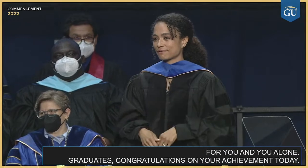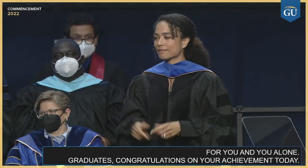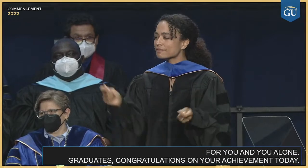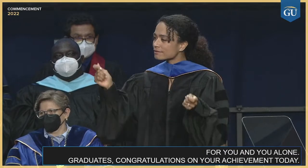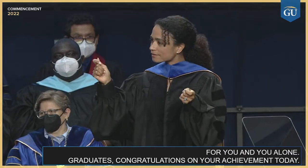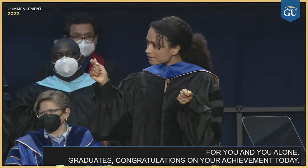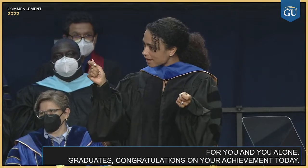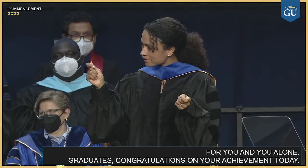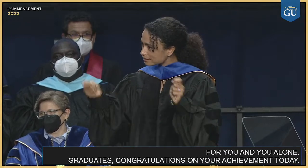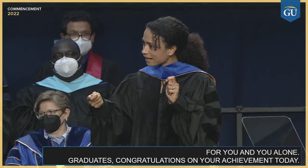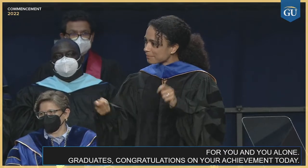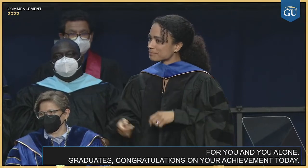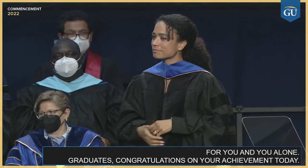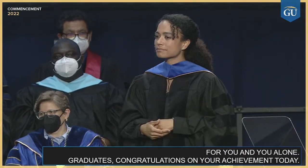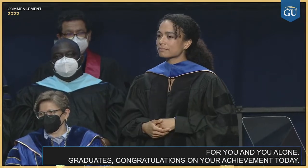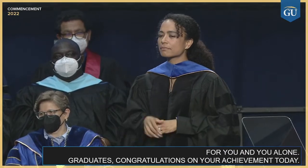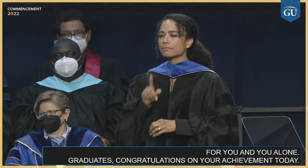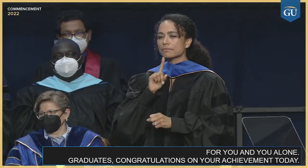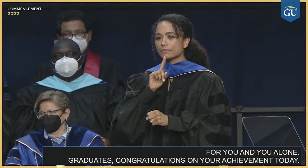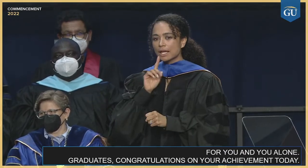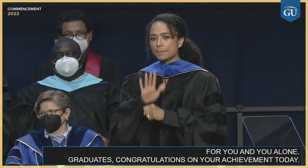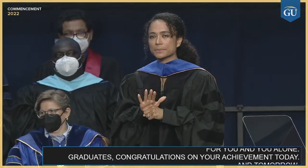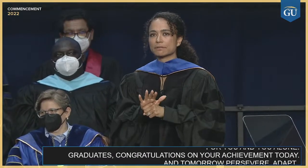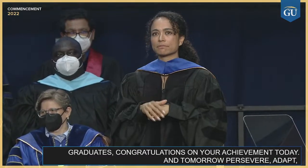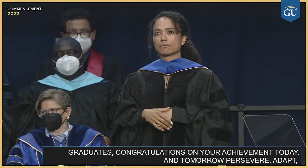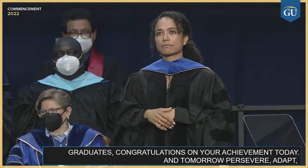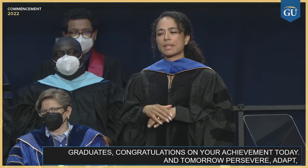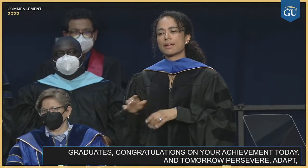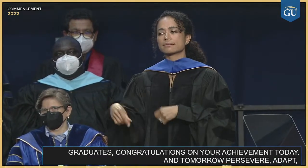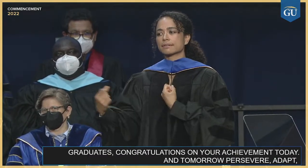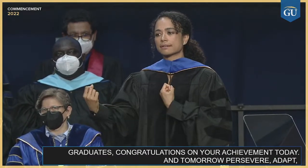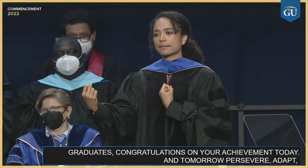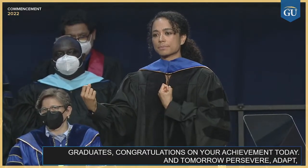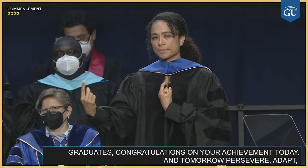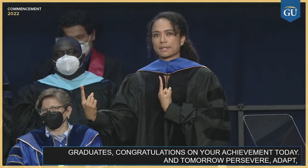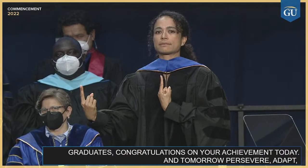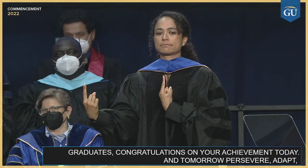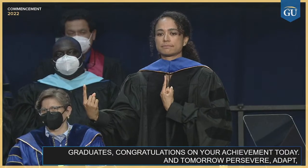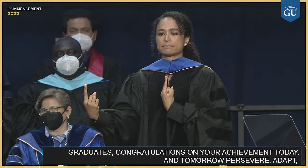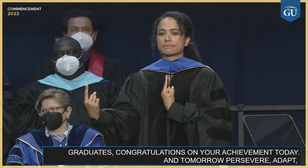persevere, adapt, commit, and empathize.